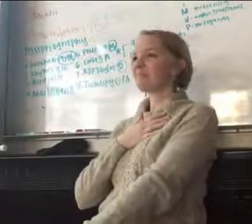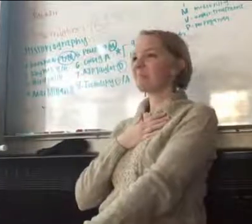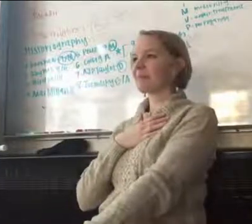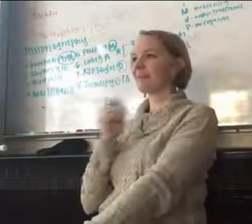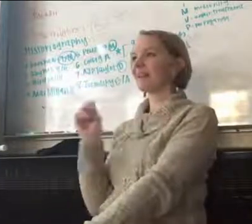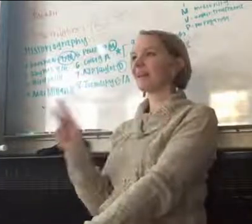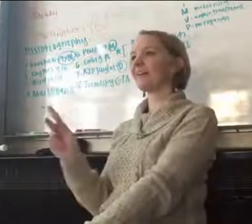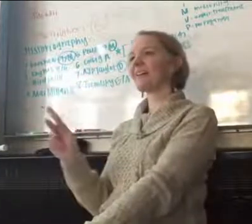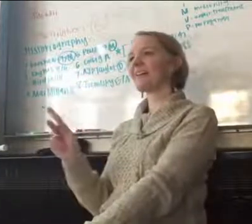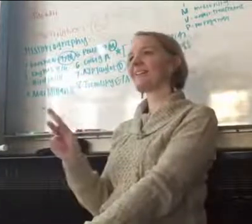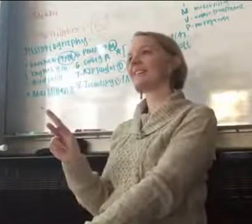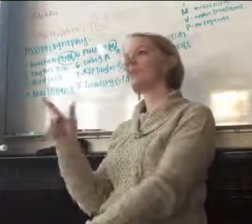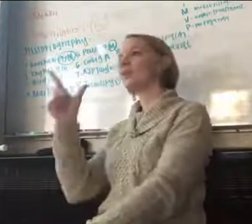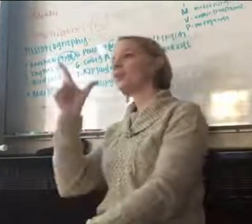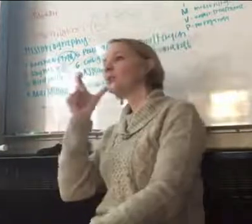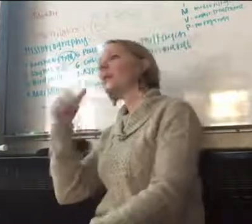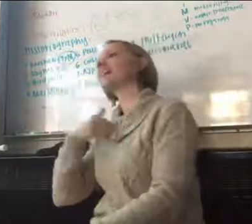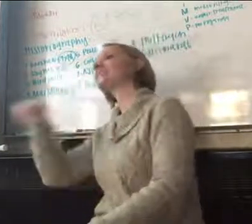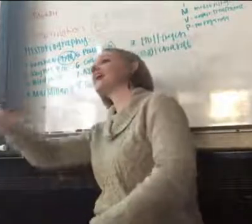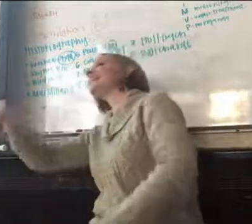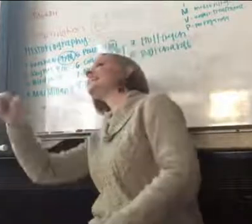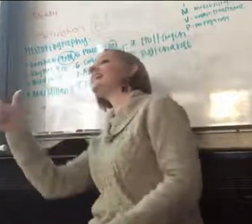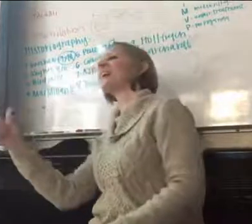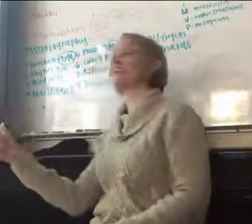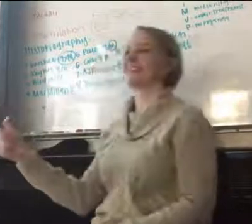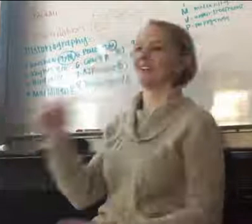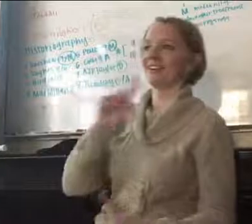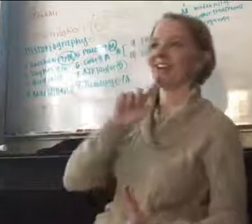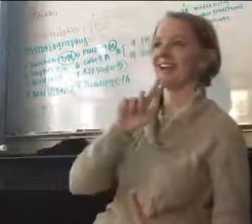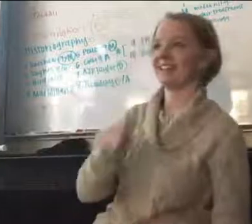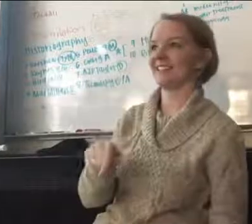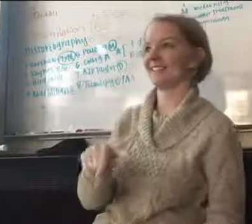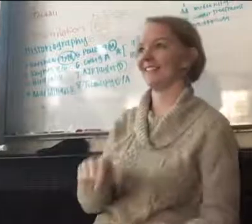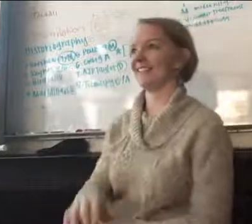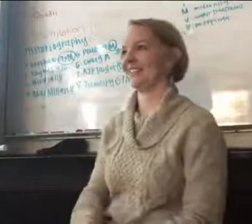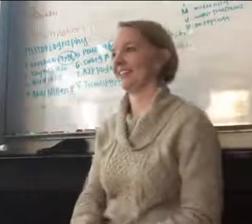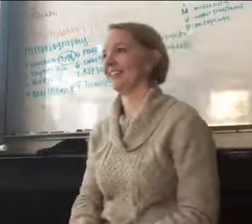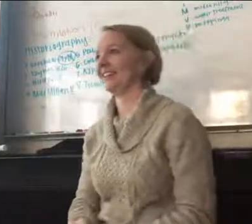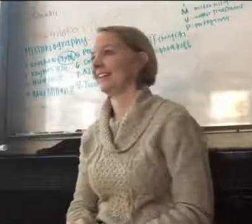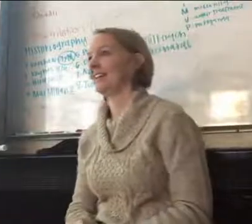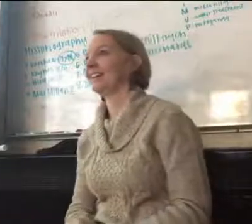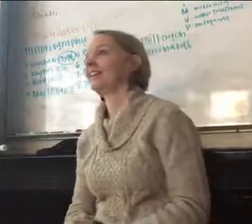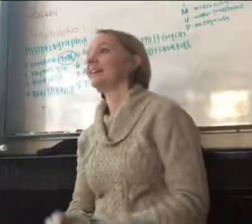Okay. Who has another possible answer to this? Pablo?